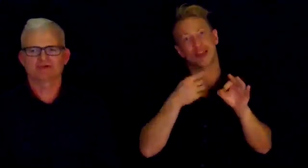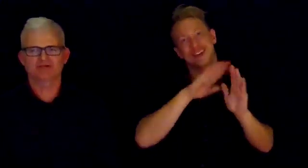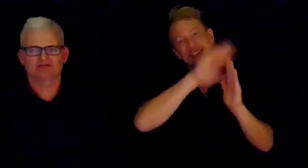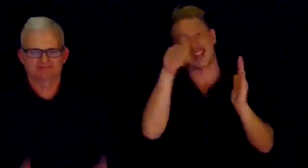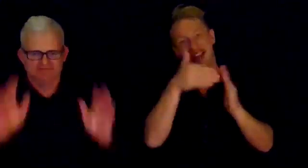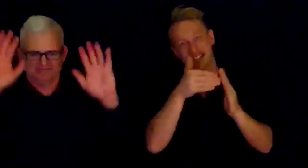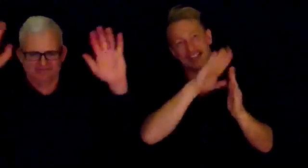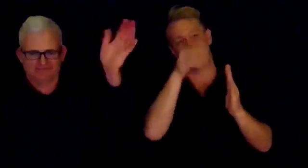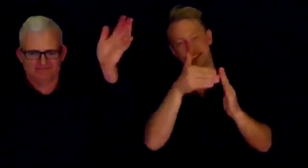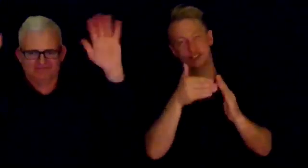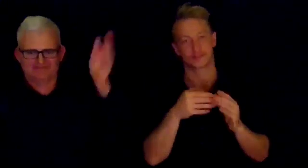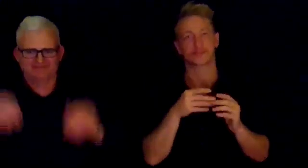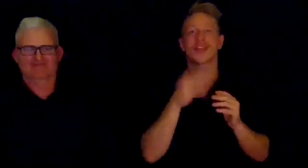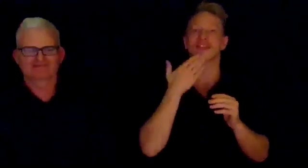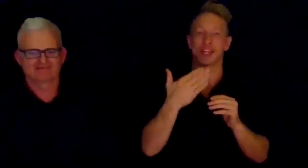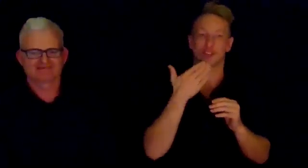Thank you.